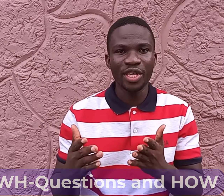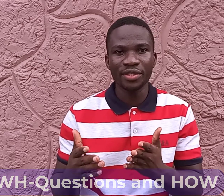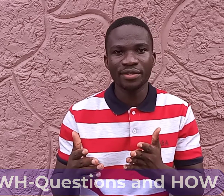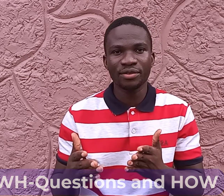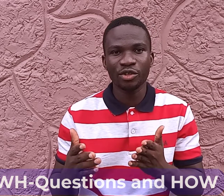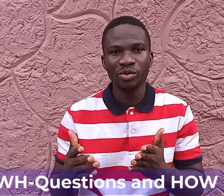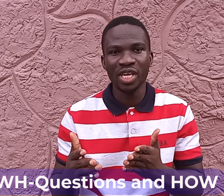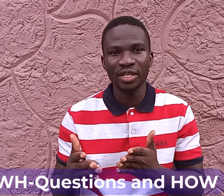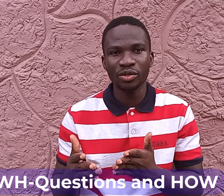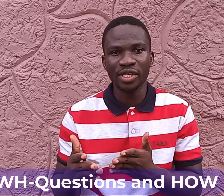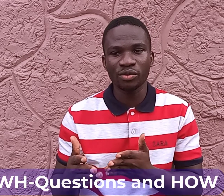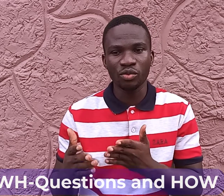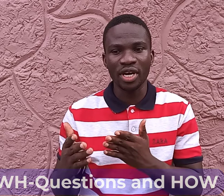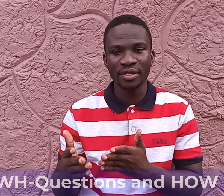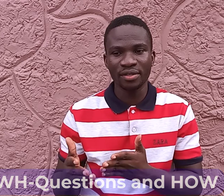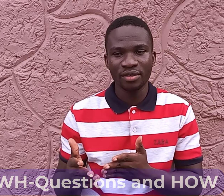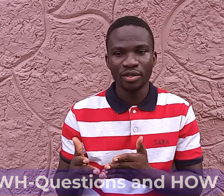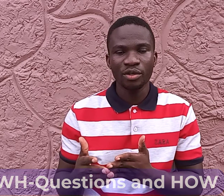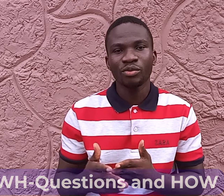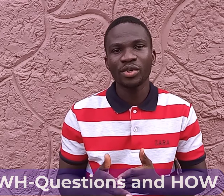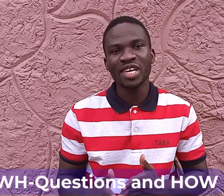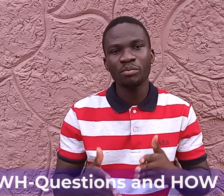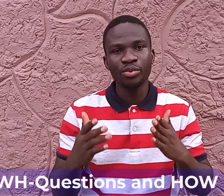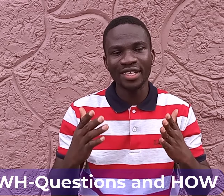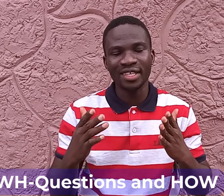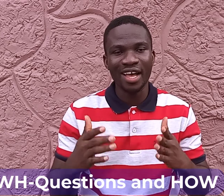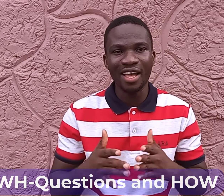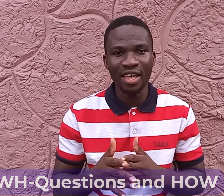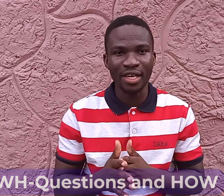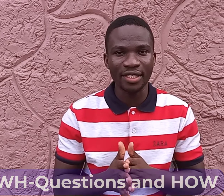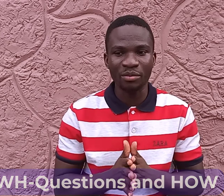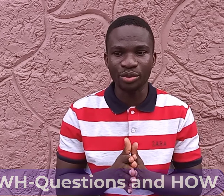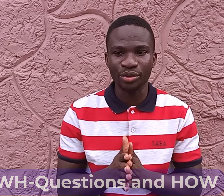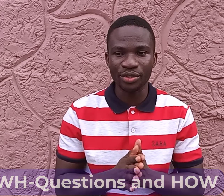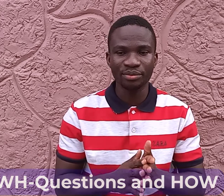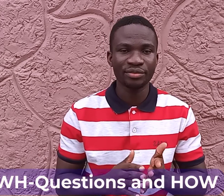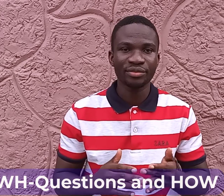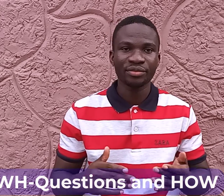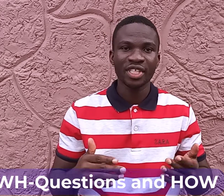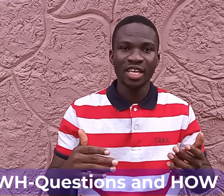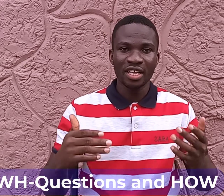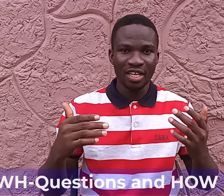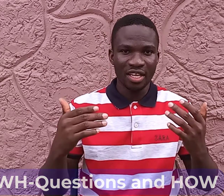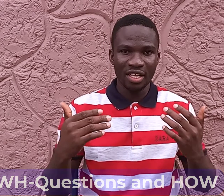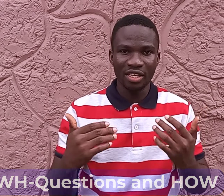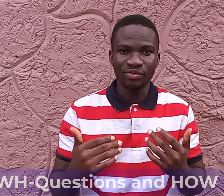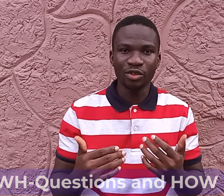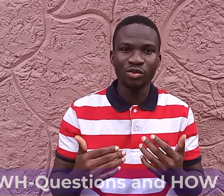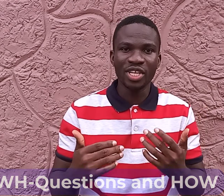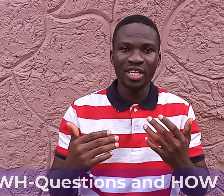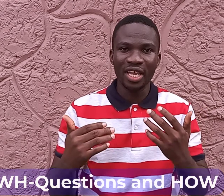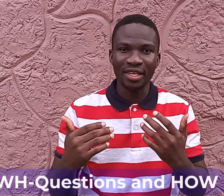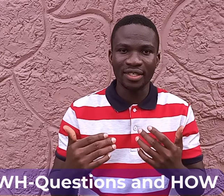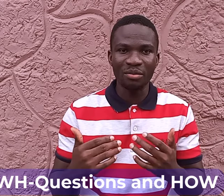these WH question words with some practical examples. In the following